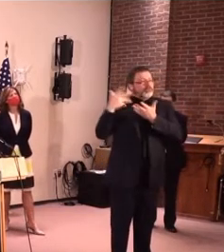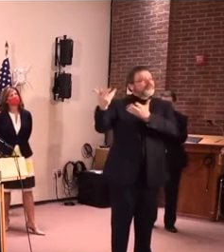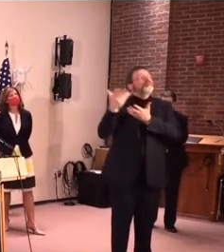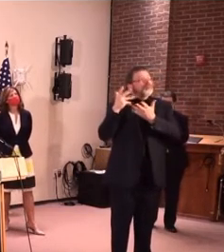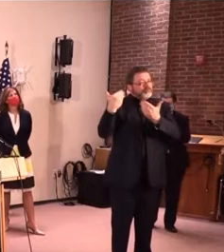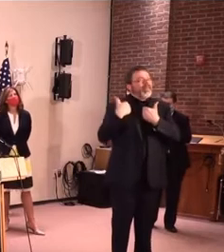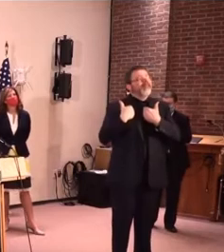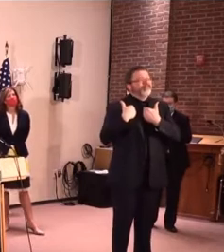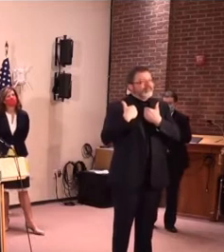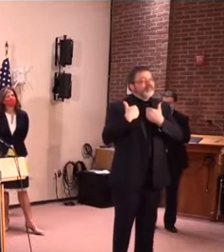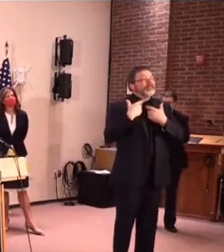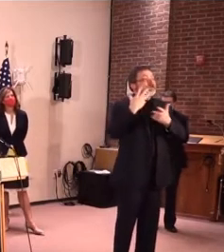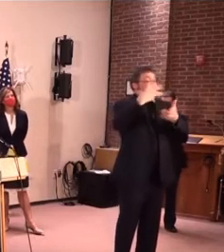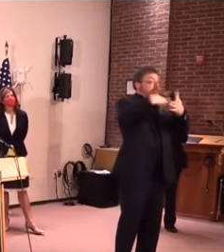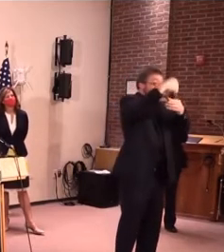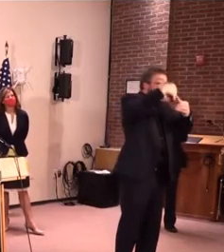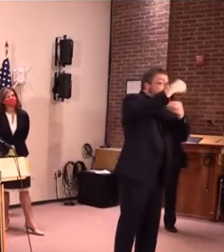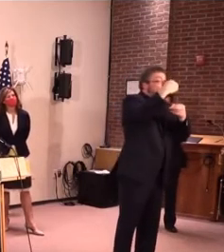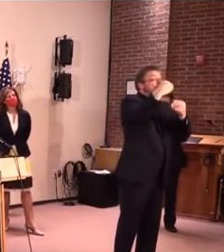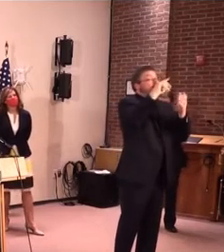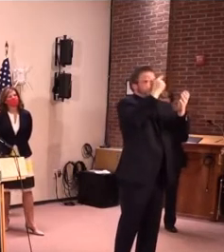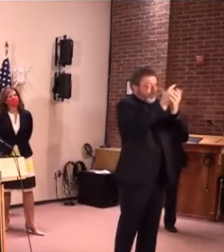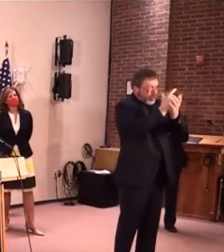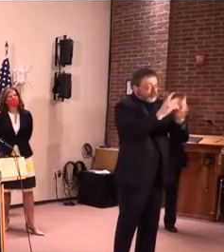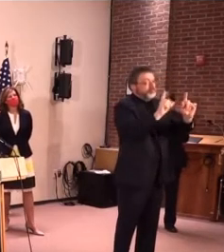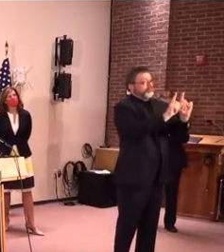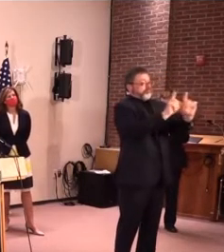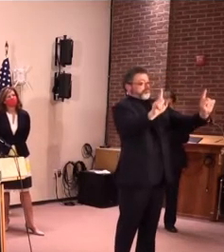the public group size, which, we do expect